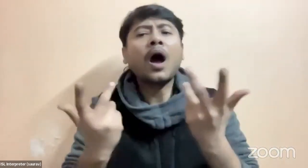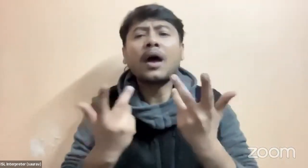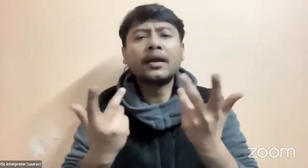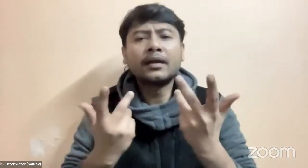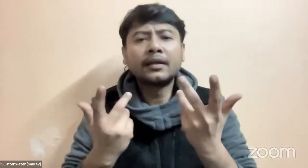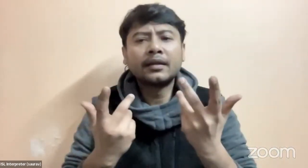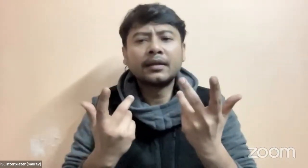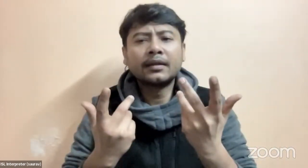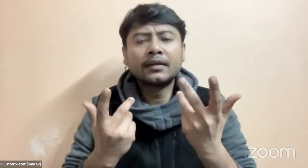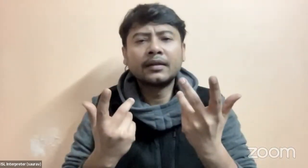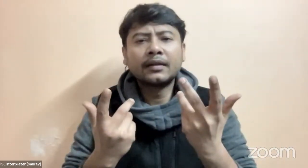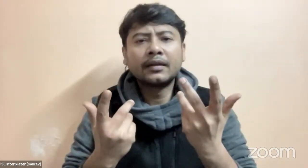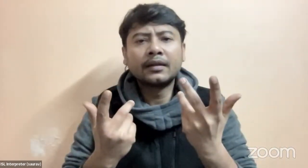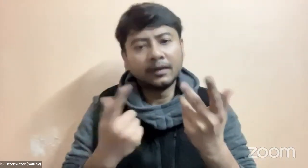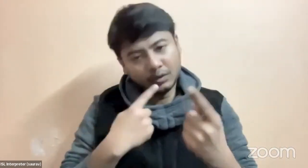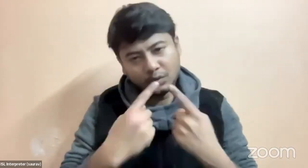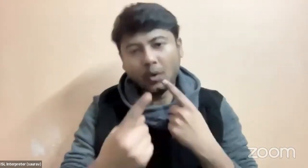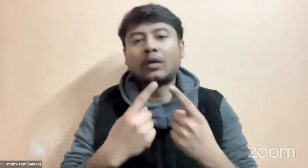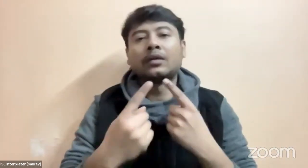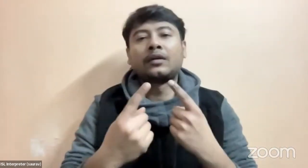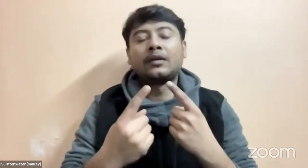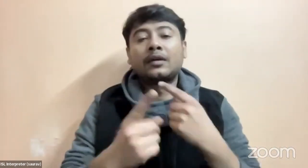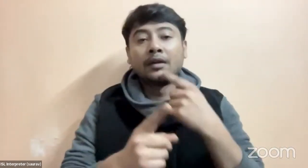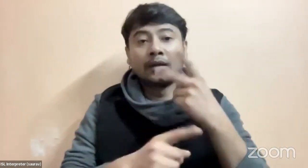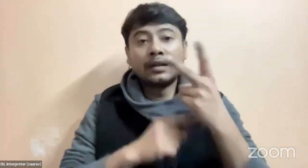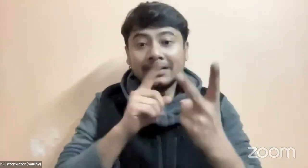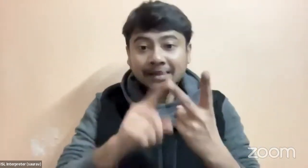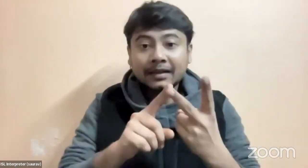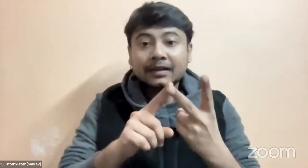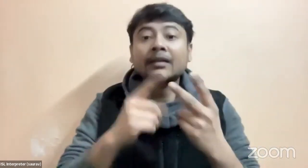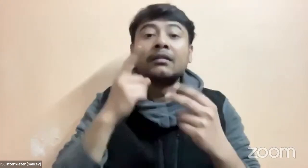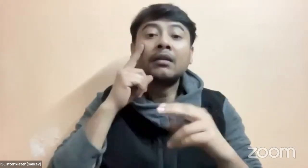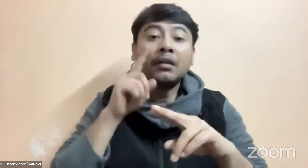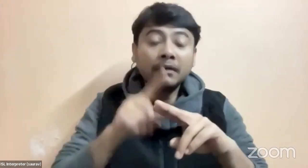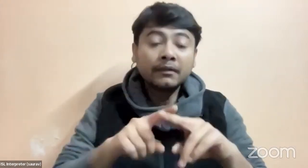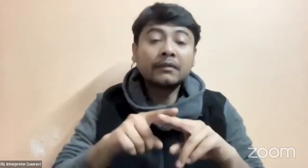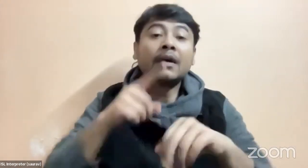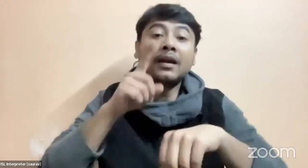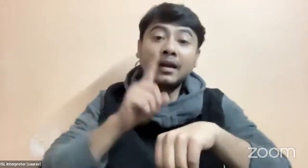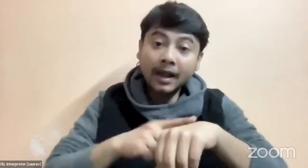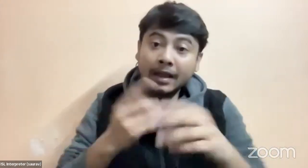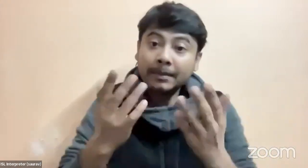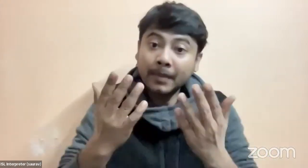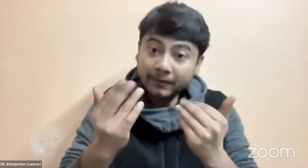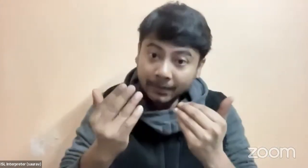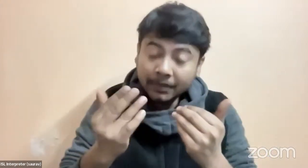appeared, if the time permits in the next session.